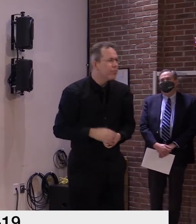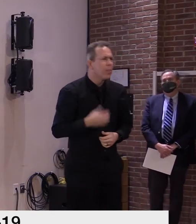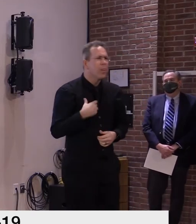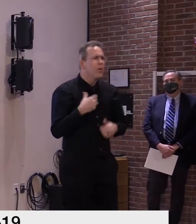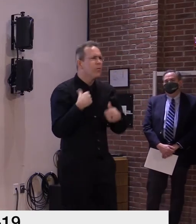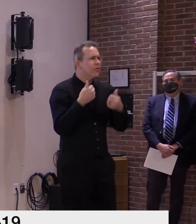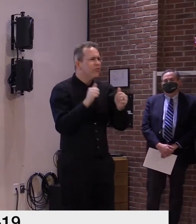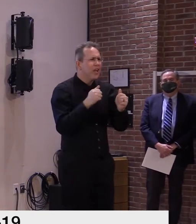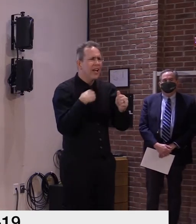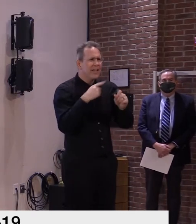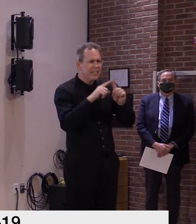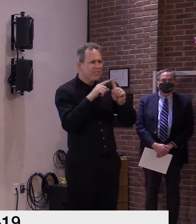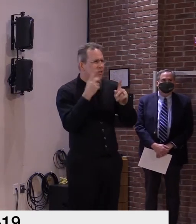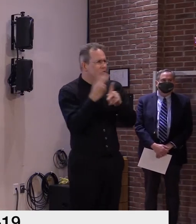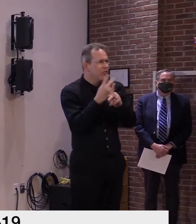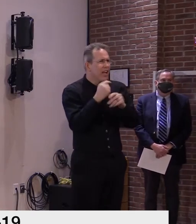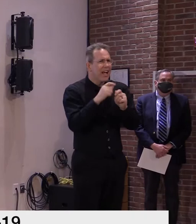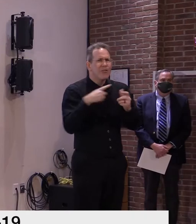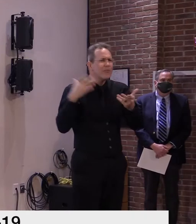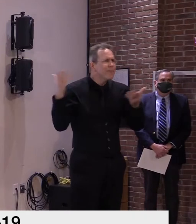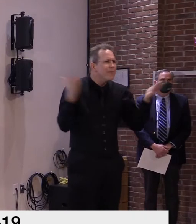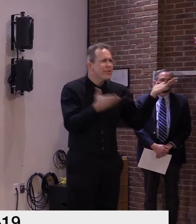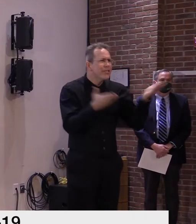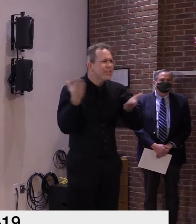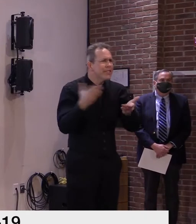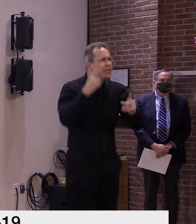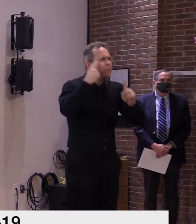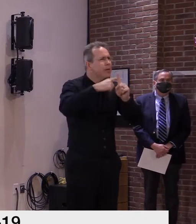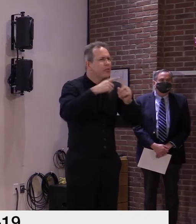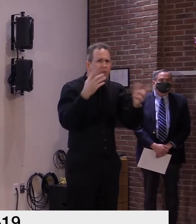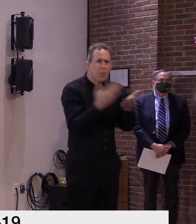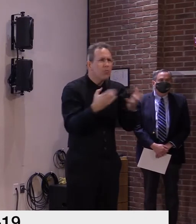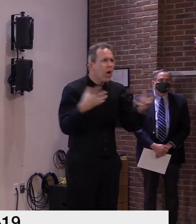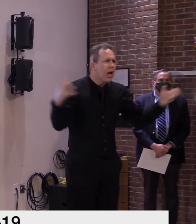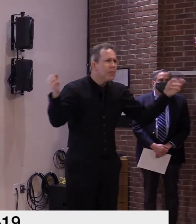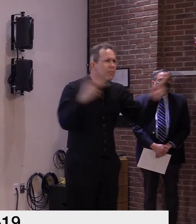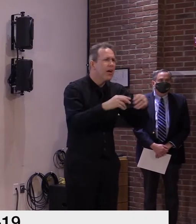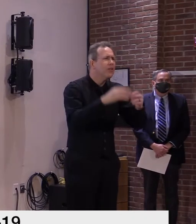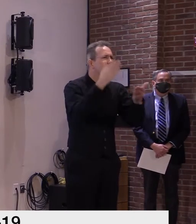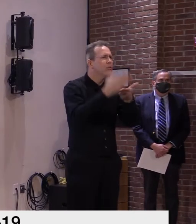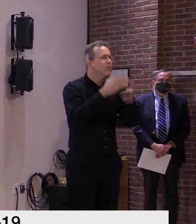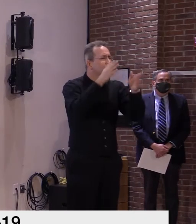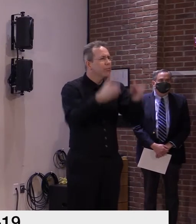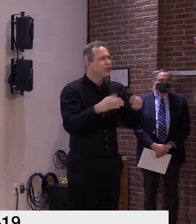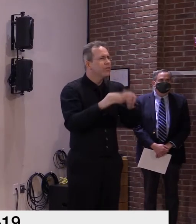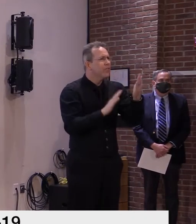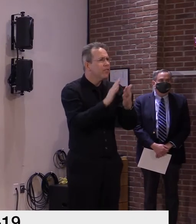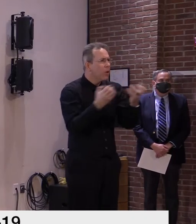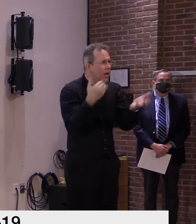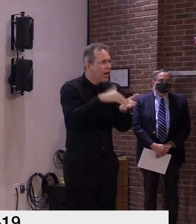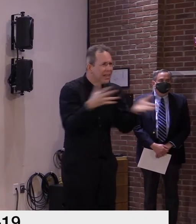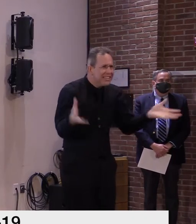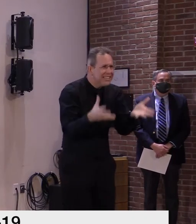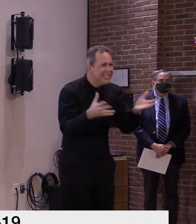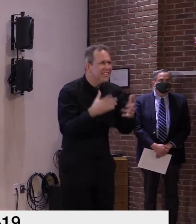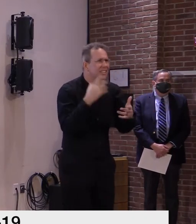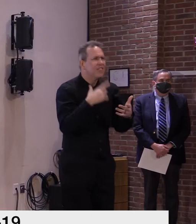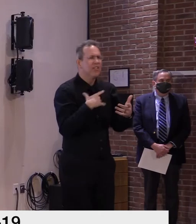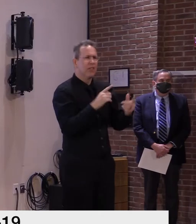to school. The costs of not getting them back are truly devastating, especially for the most